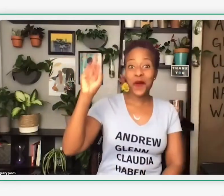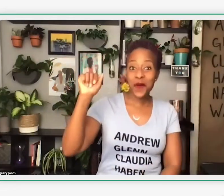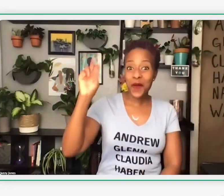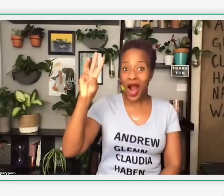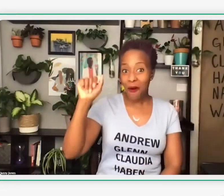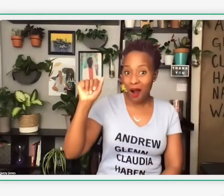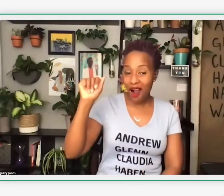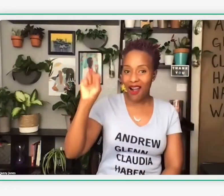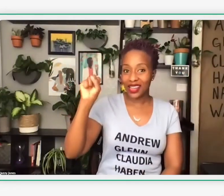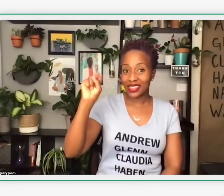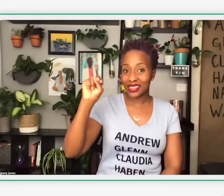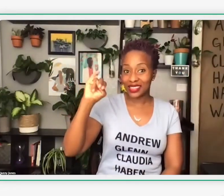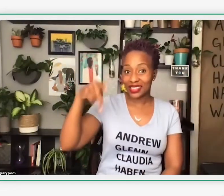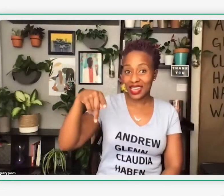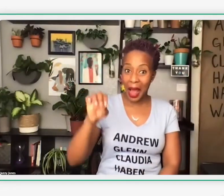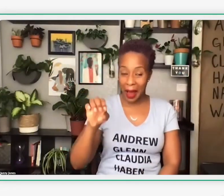to